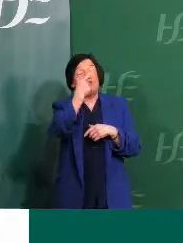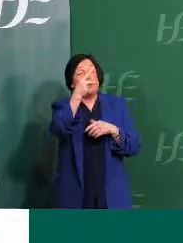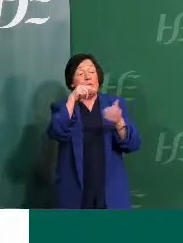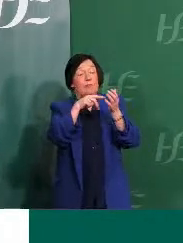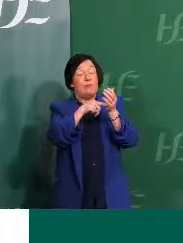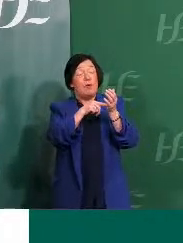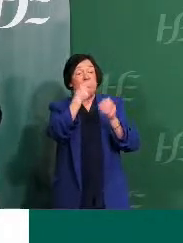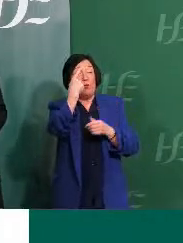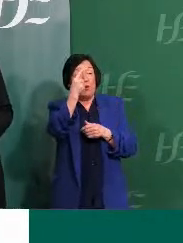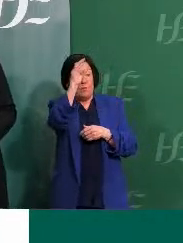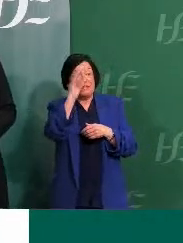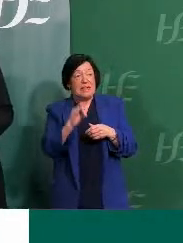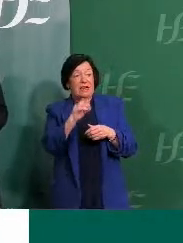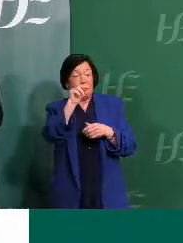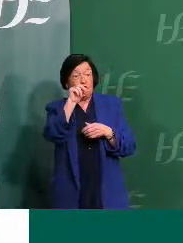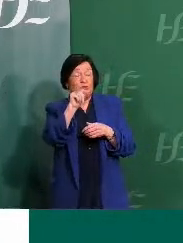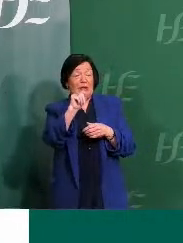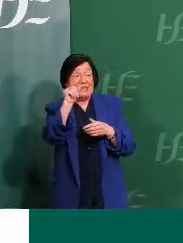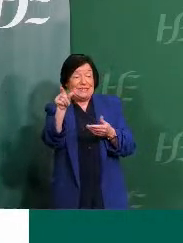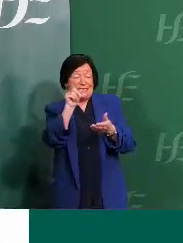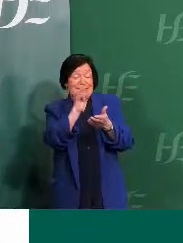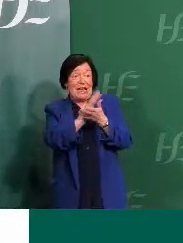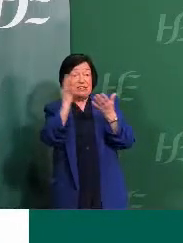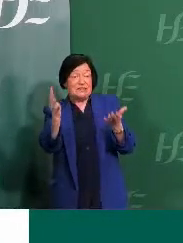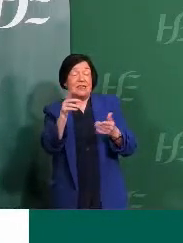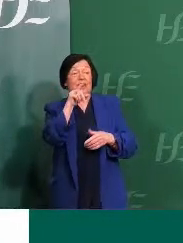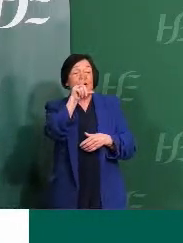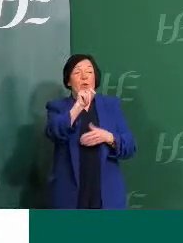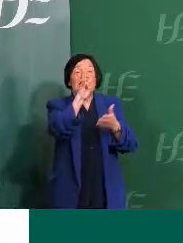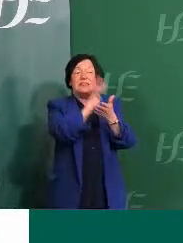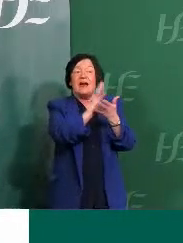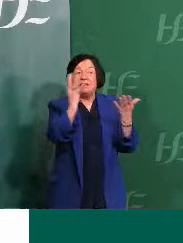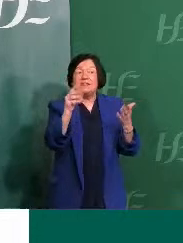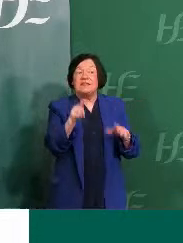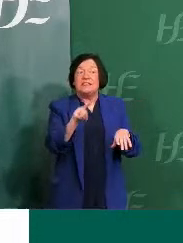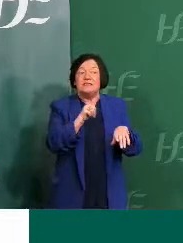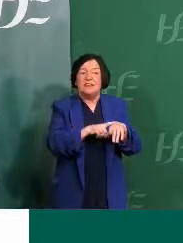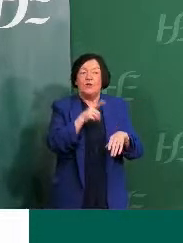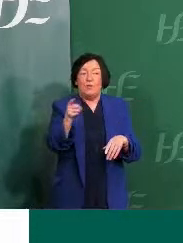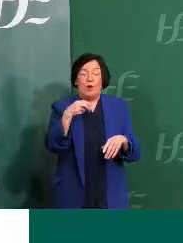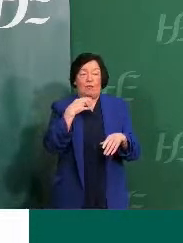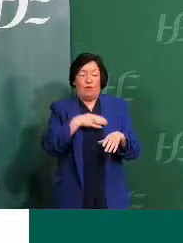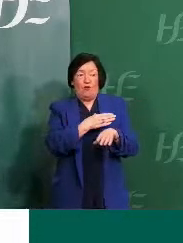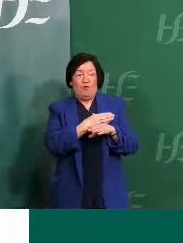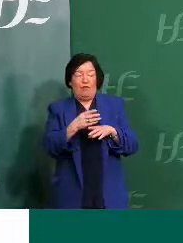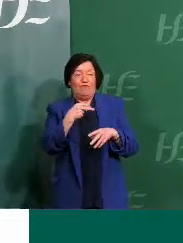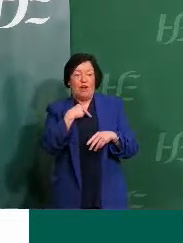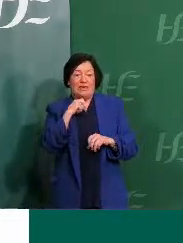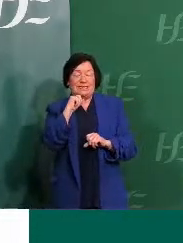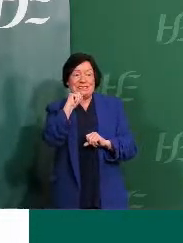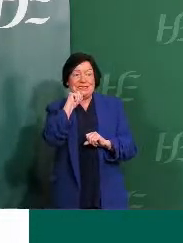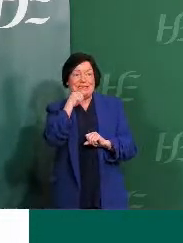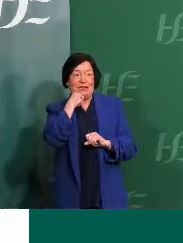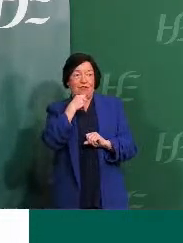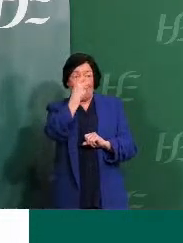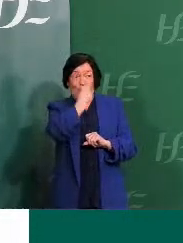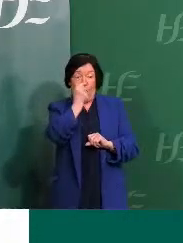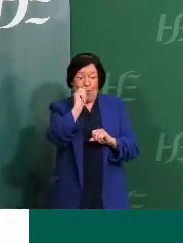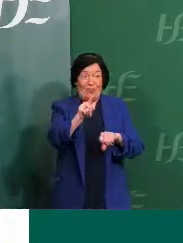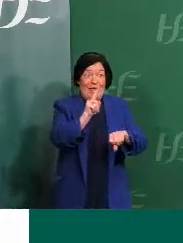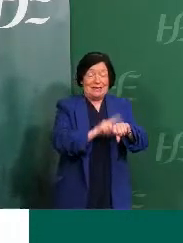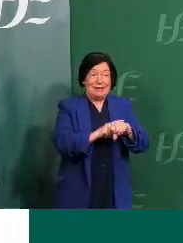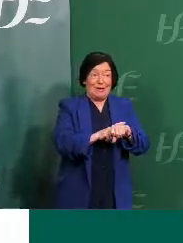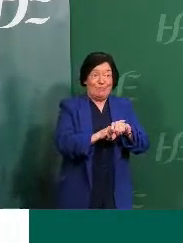on 2019. Now, again, we need to remind ourselves that in 2019, at this time, we were in the throes of a really serious flu